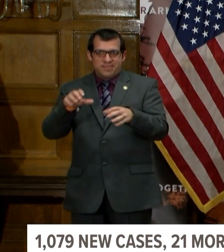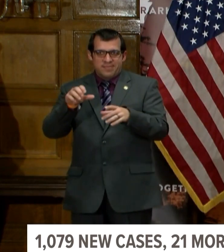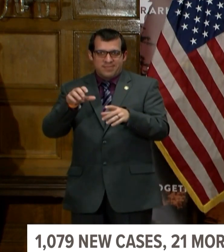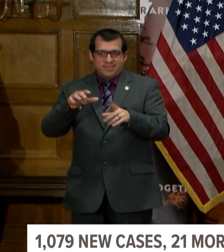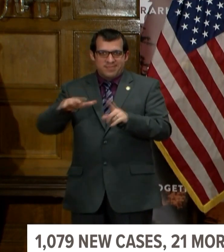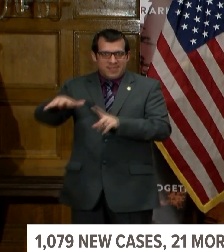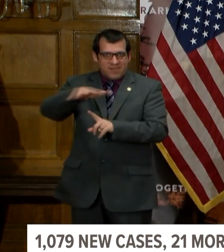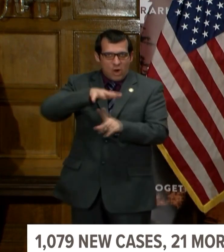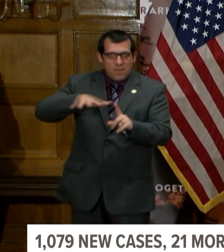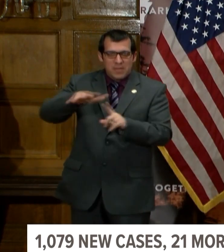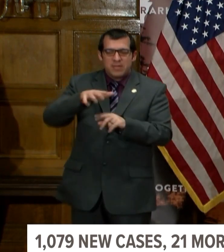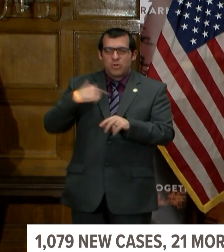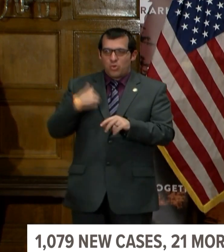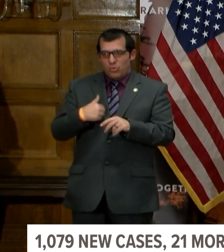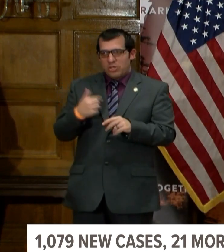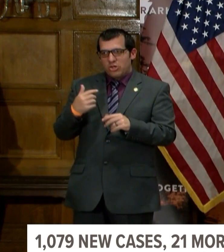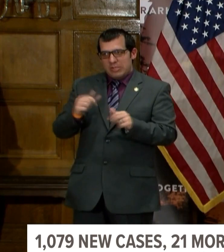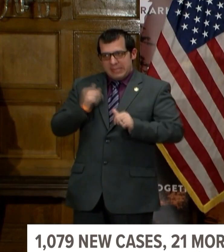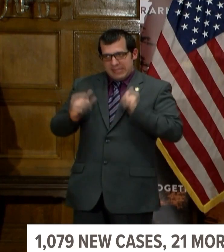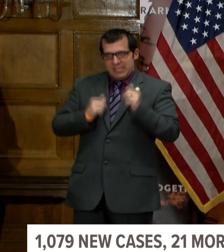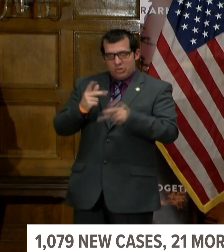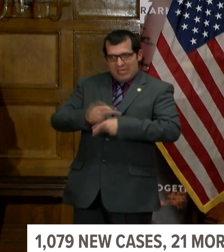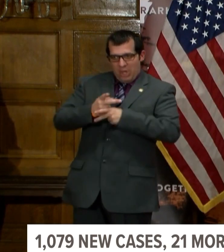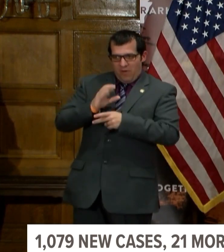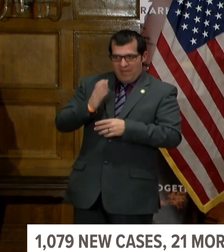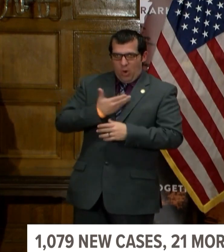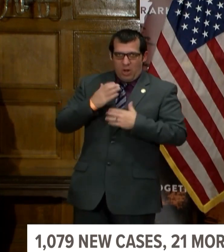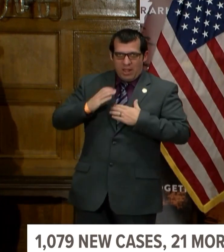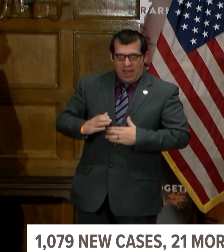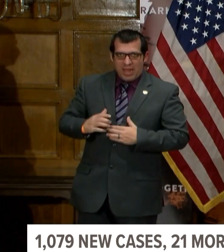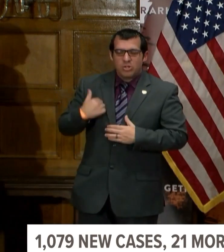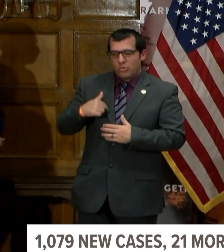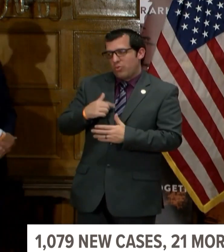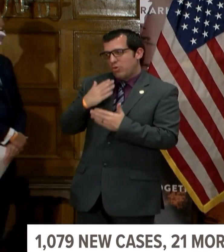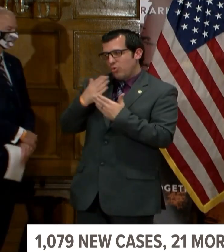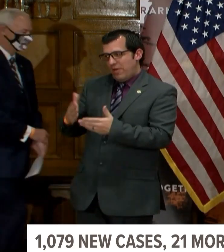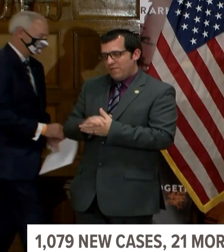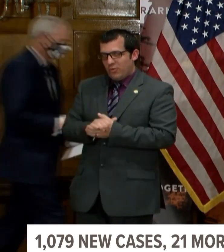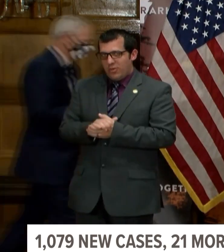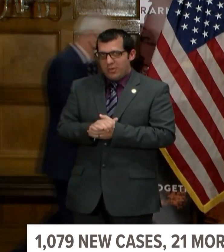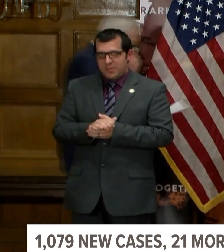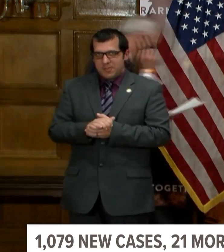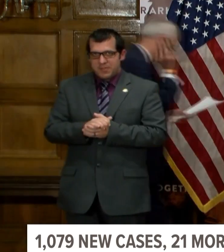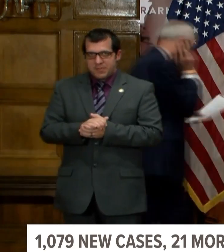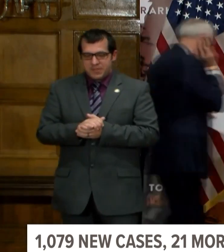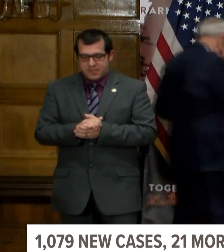actively trying to take care of our clients, and we are very grateful.